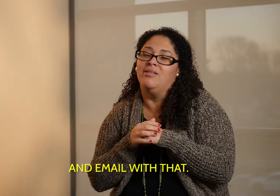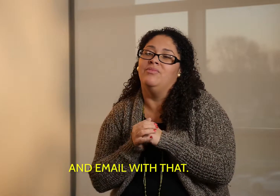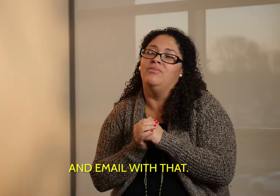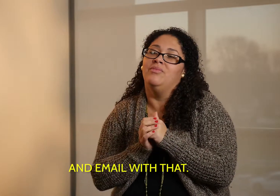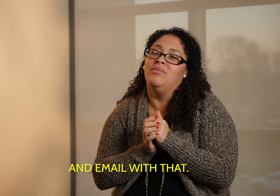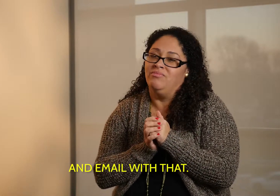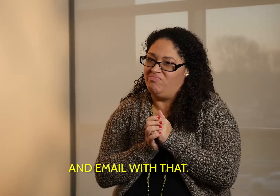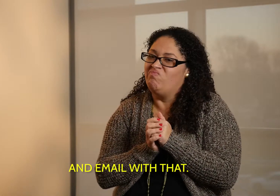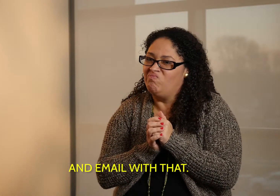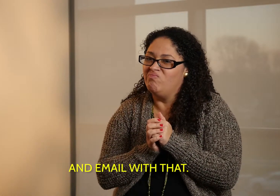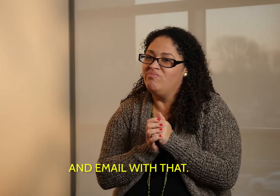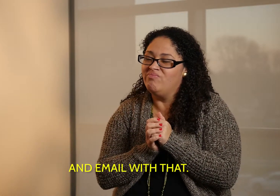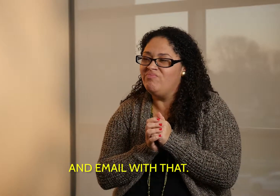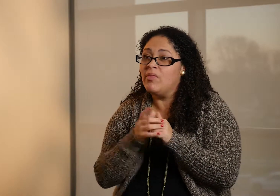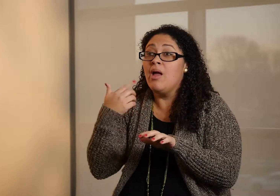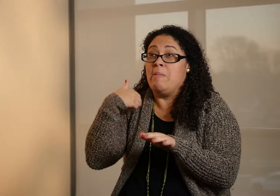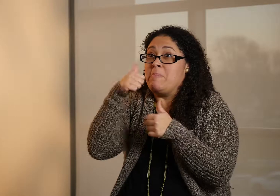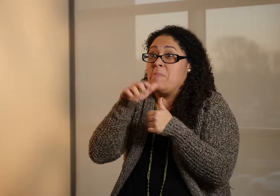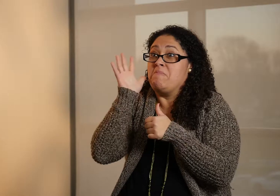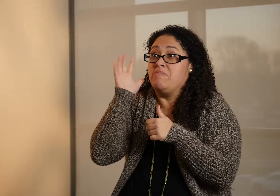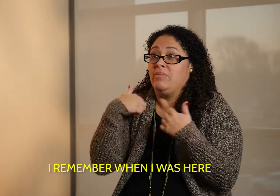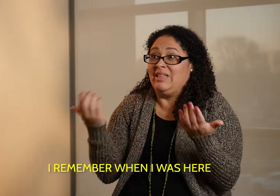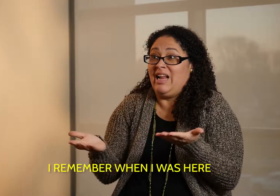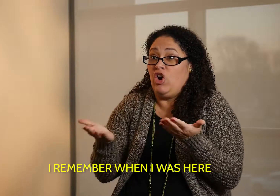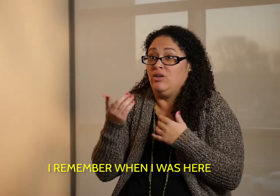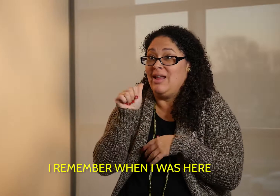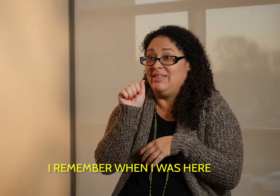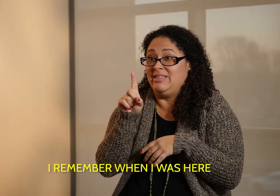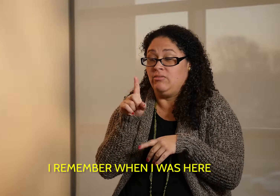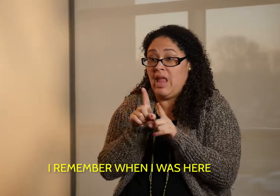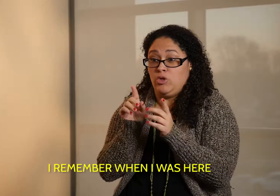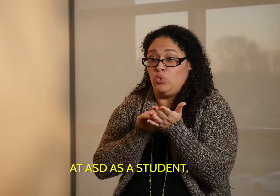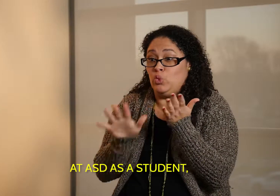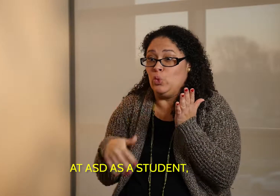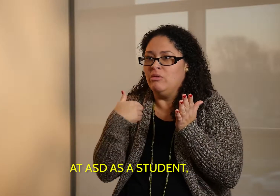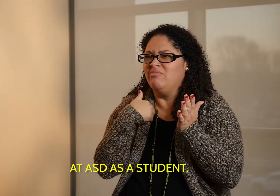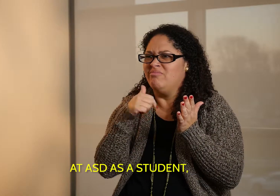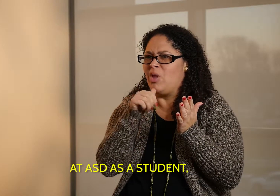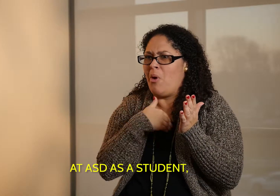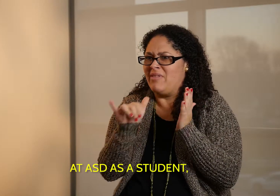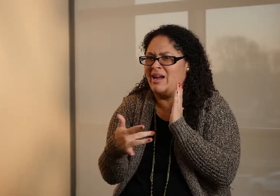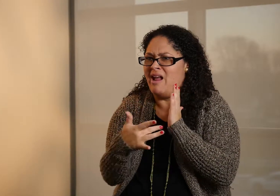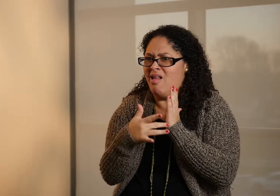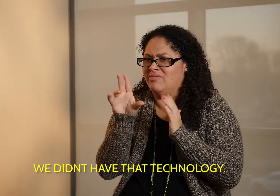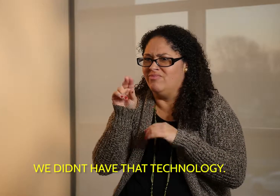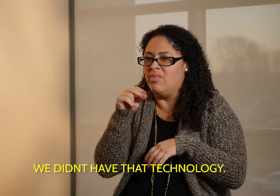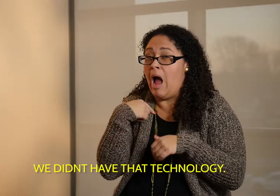and email with that. I remember when I was here at ASD as a student, we didn't have